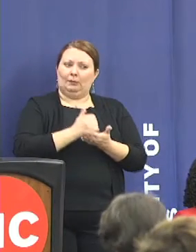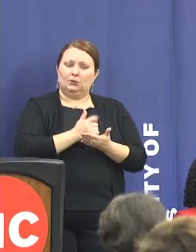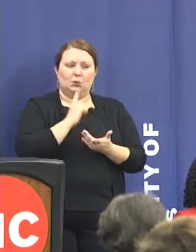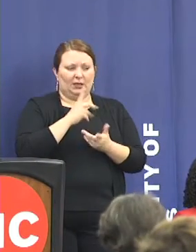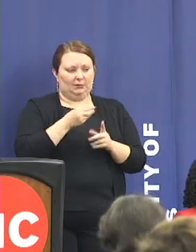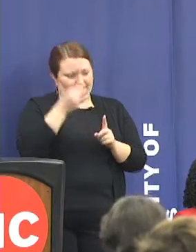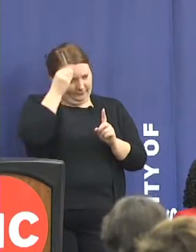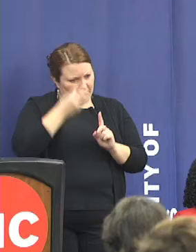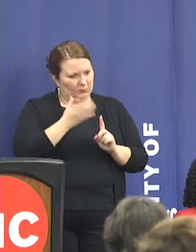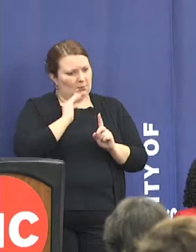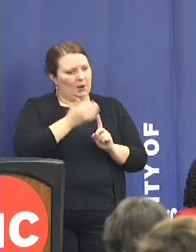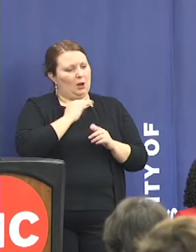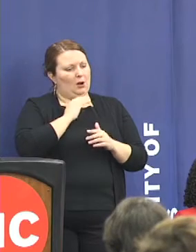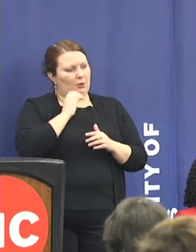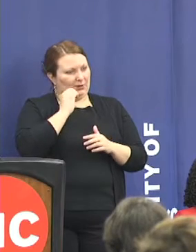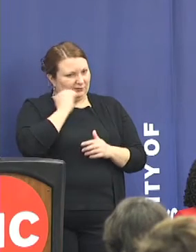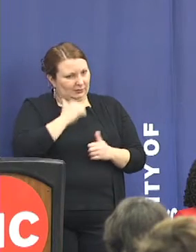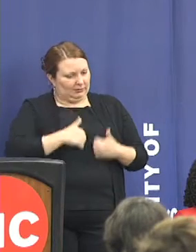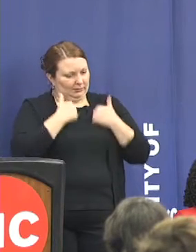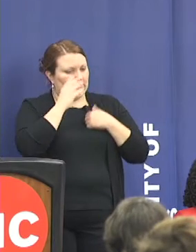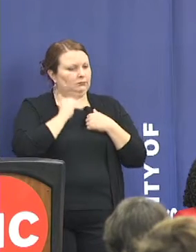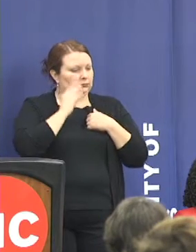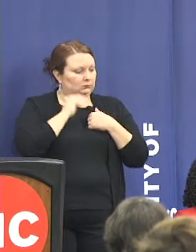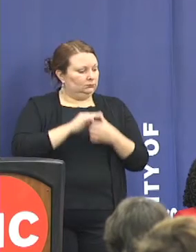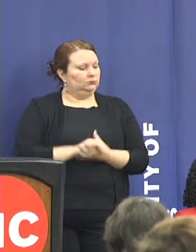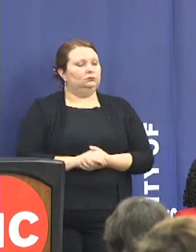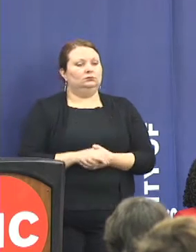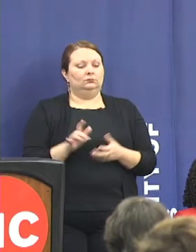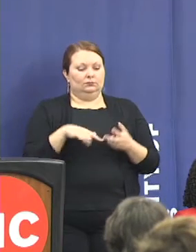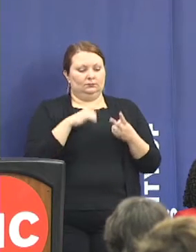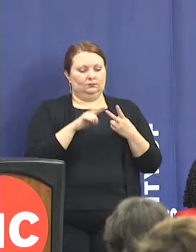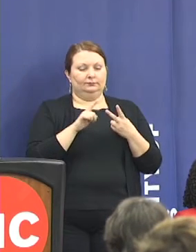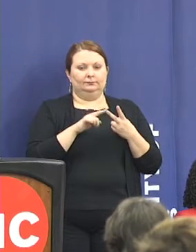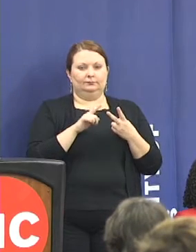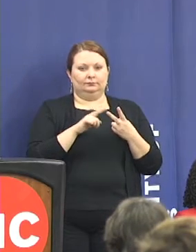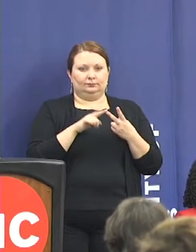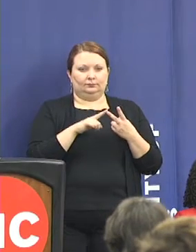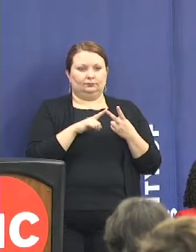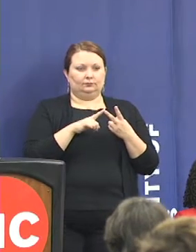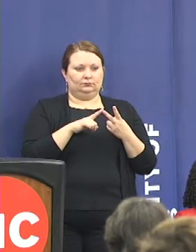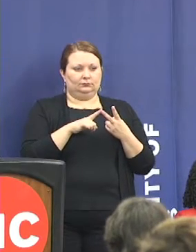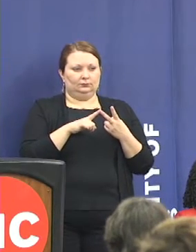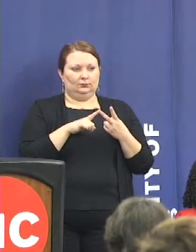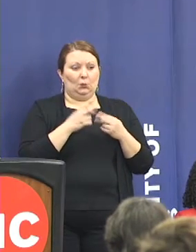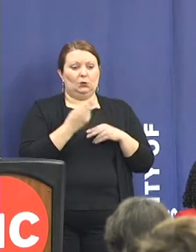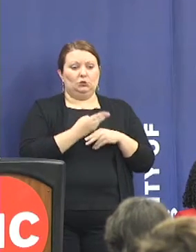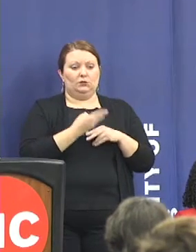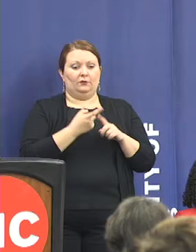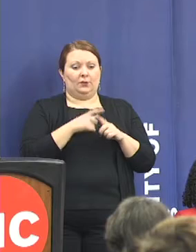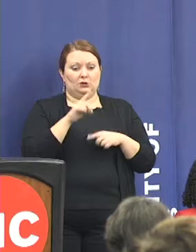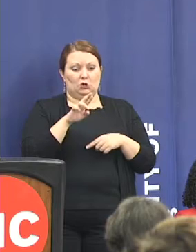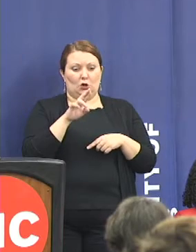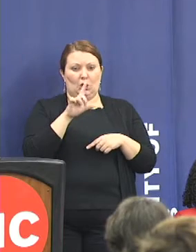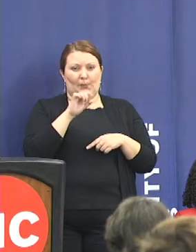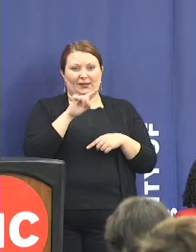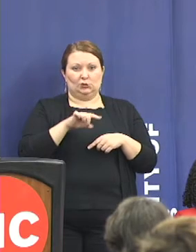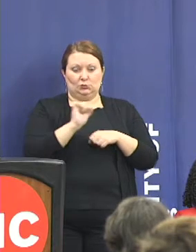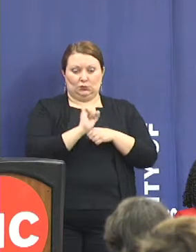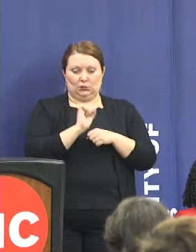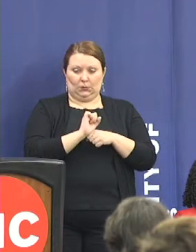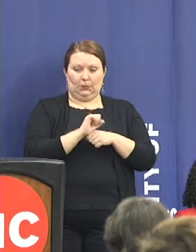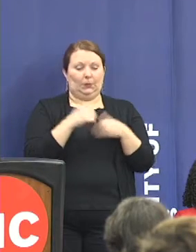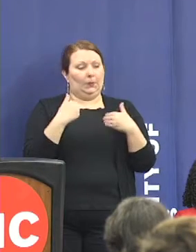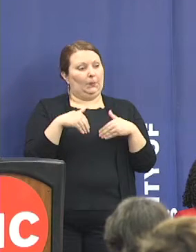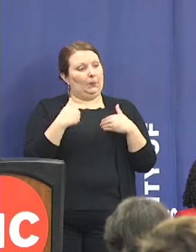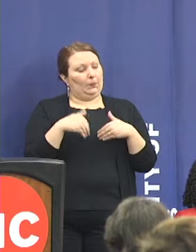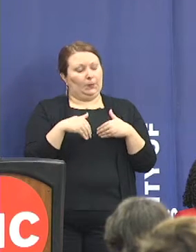inform our everyday life experiences. Second, what I find useful with Dr. Lopez's work is the